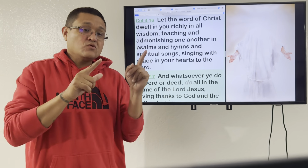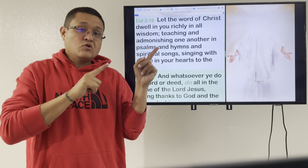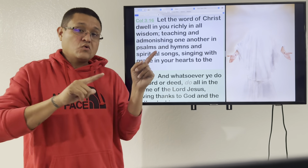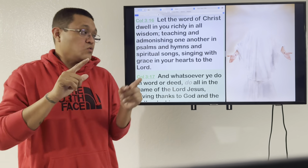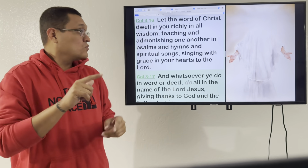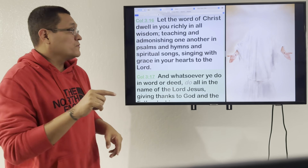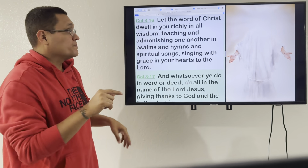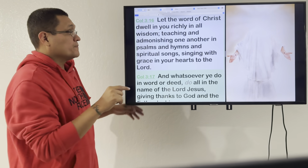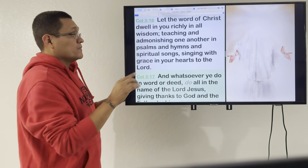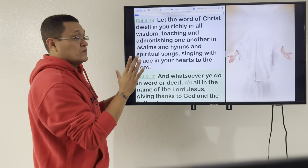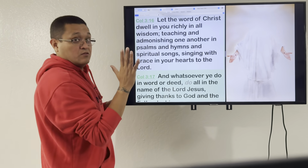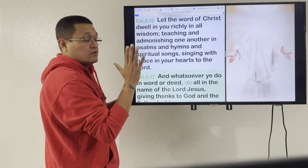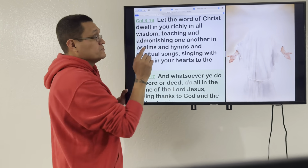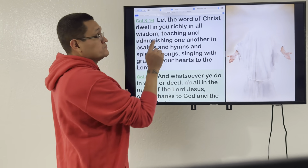heart to the Lord.